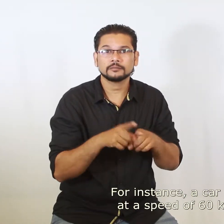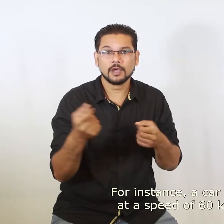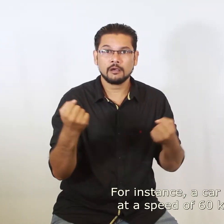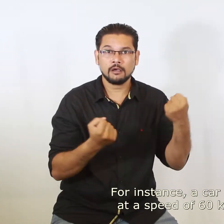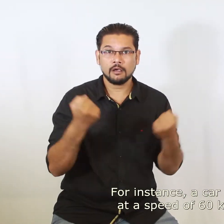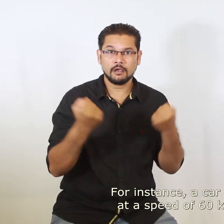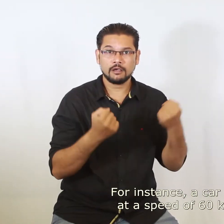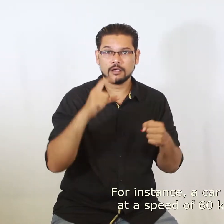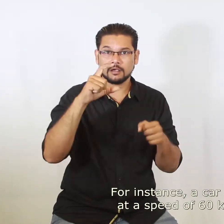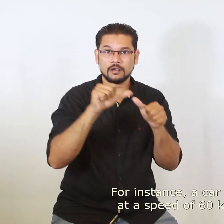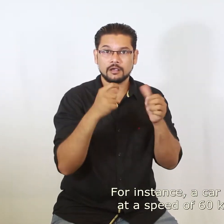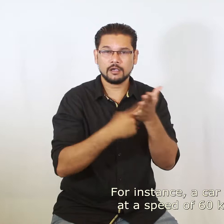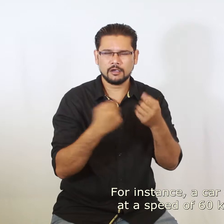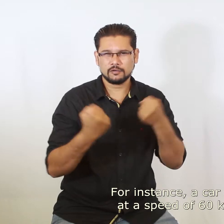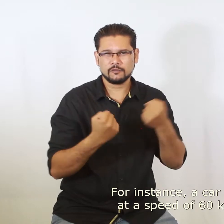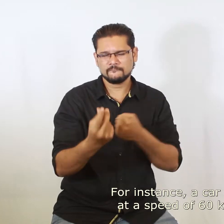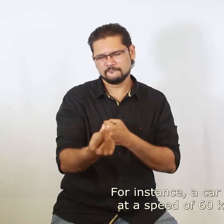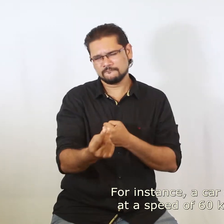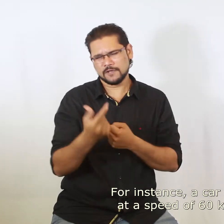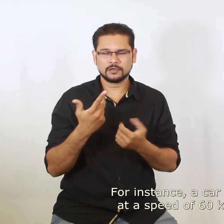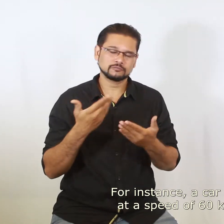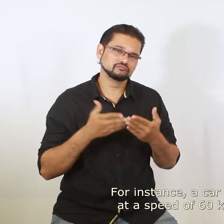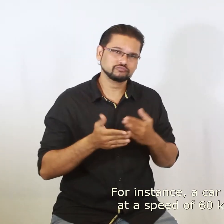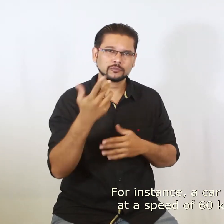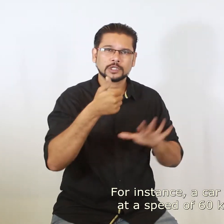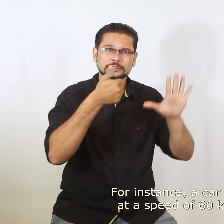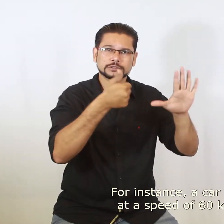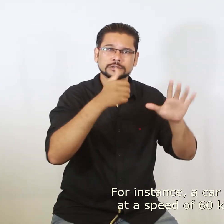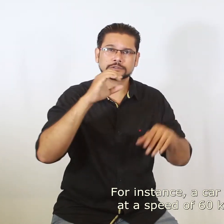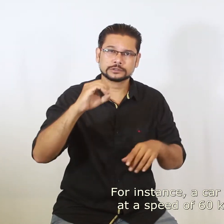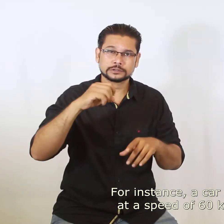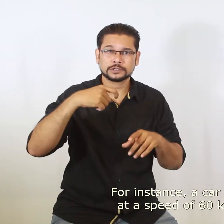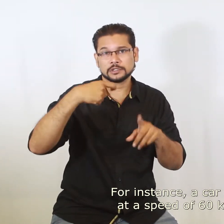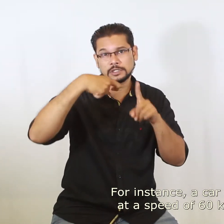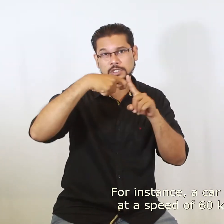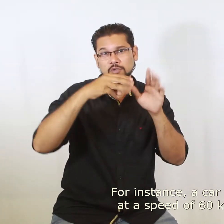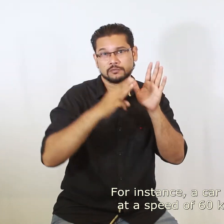For instance, a car can go at a speed of 60 km per hour.